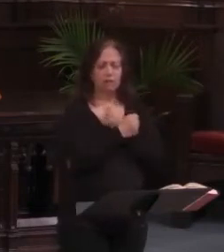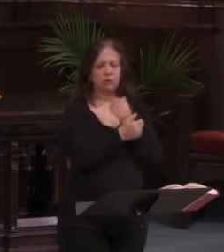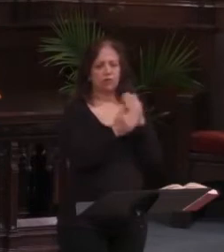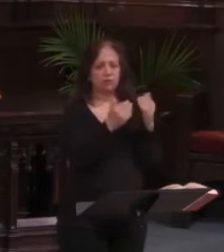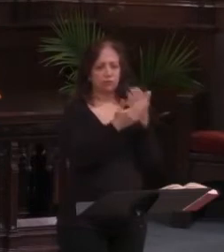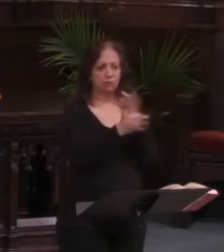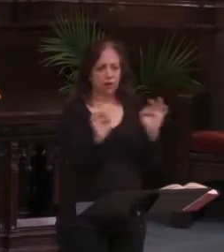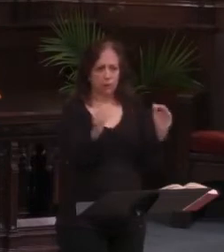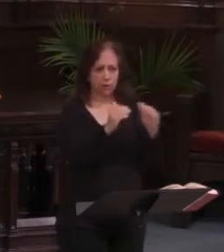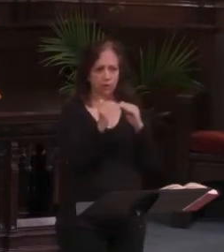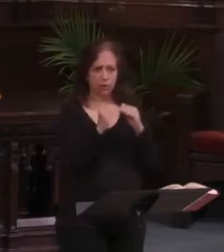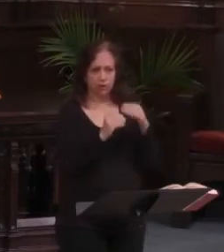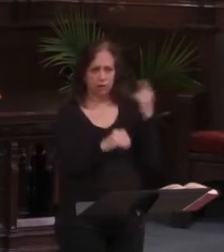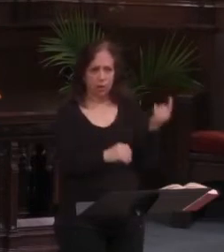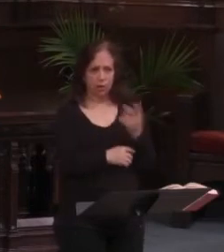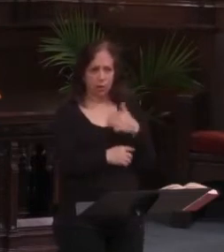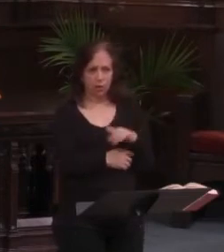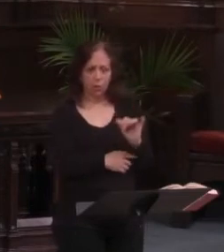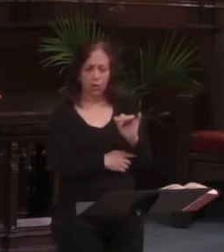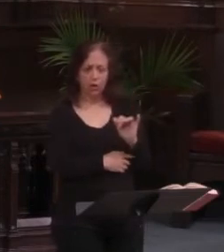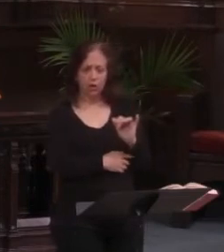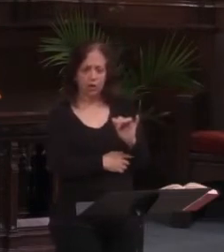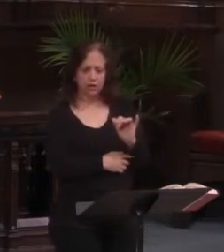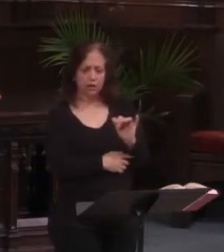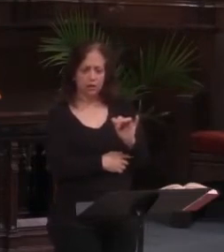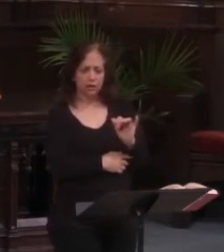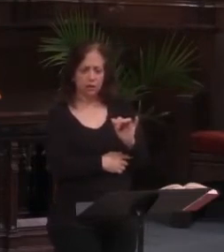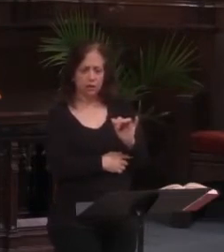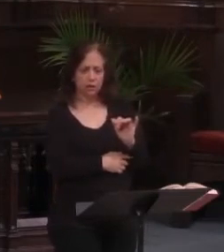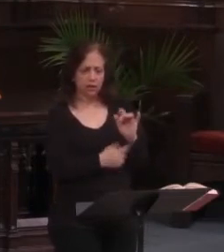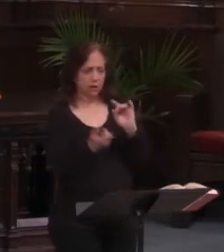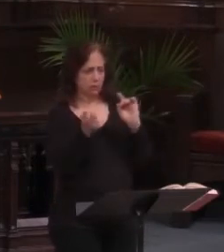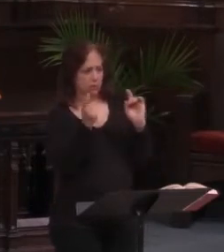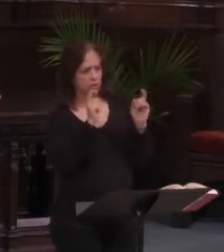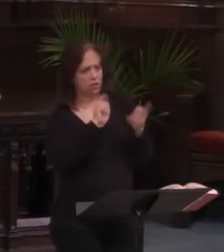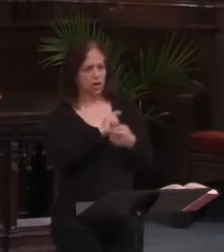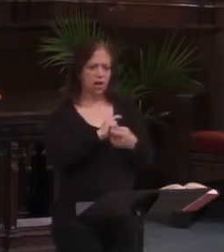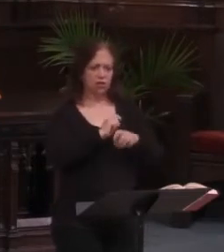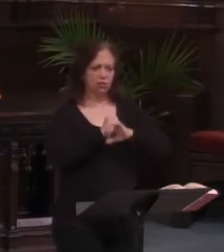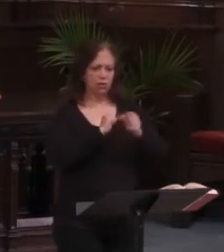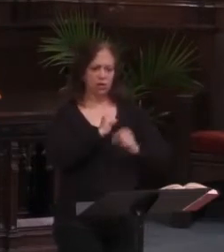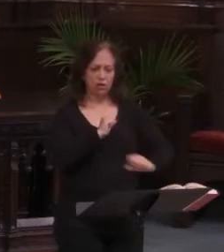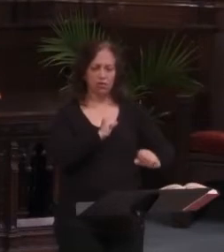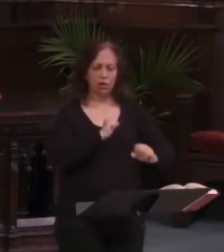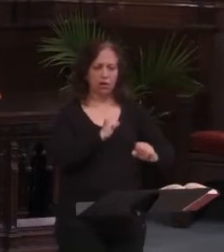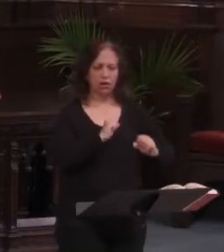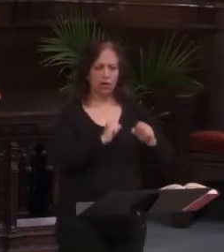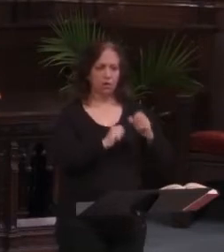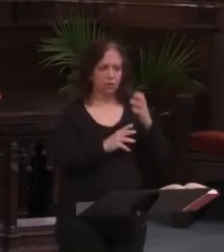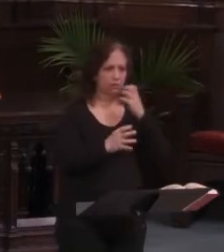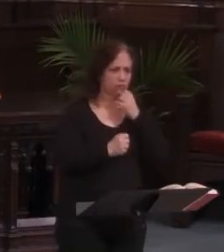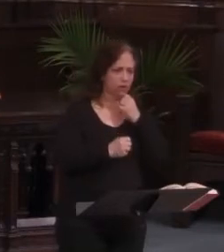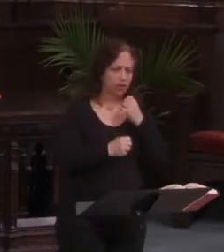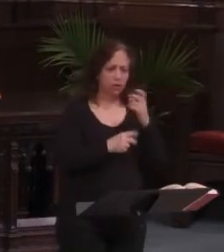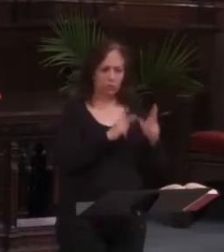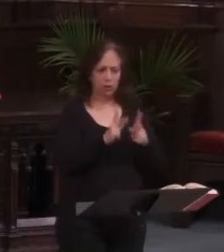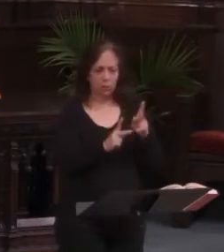justice, have always in time been twisted out of shape by selfish people for selfish